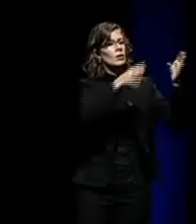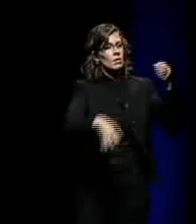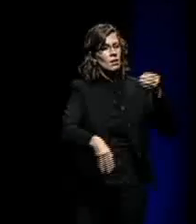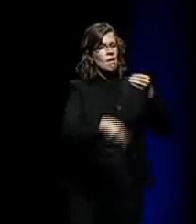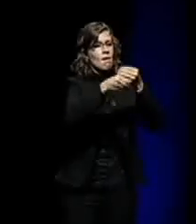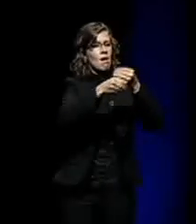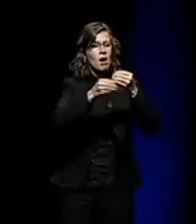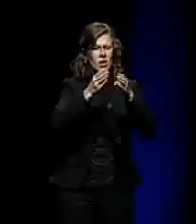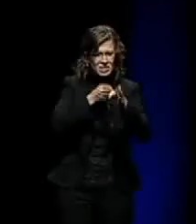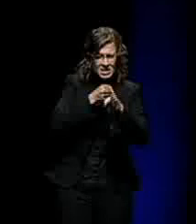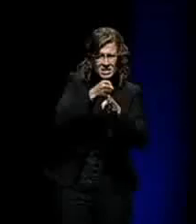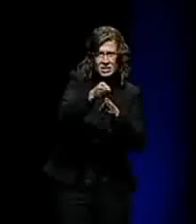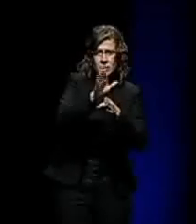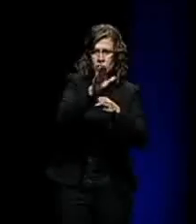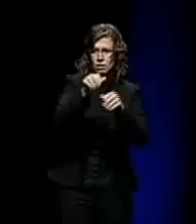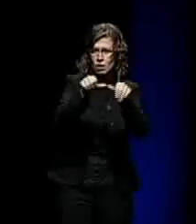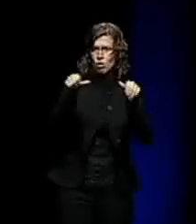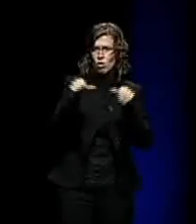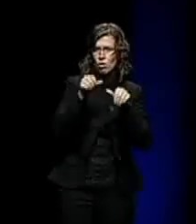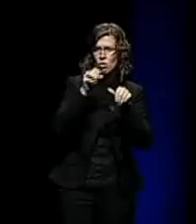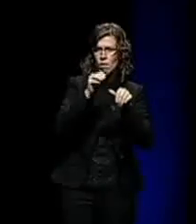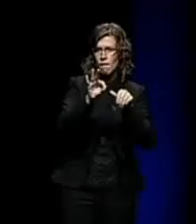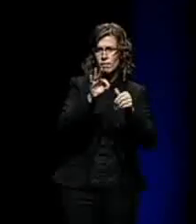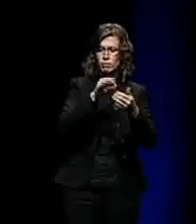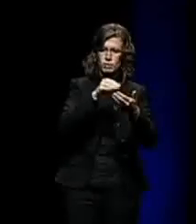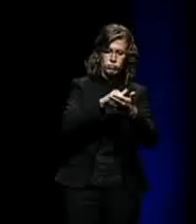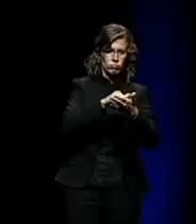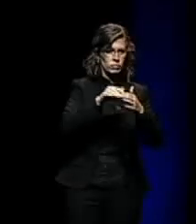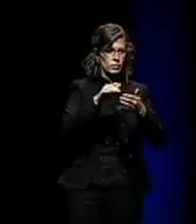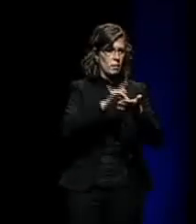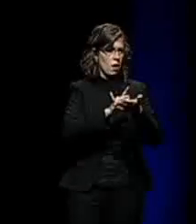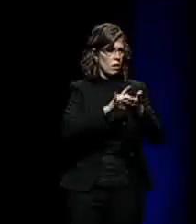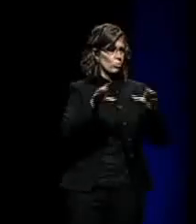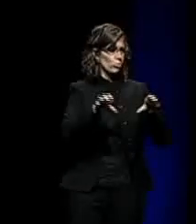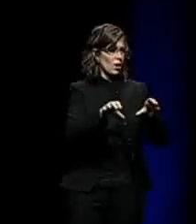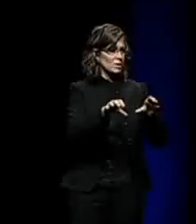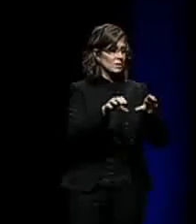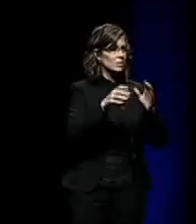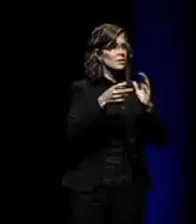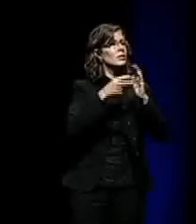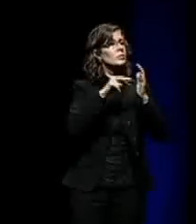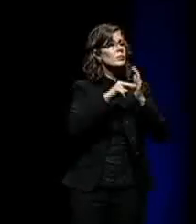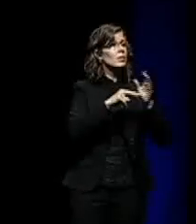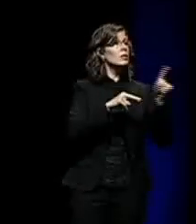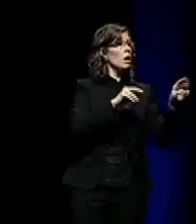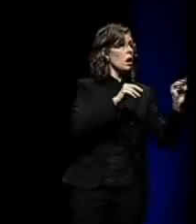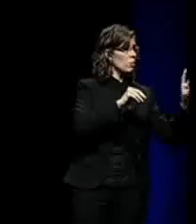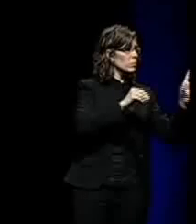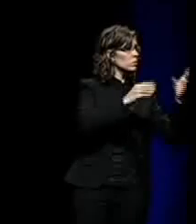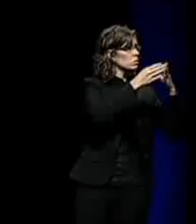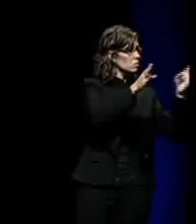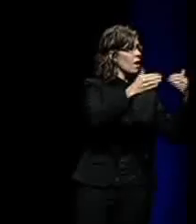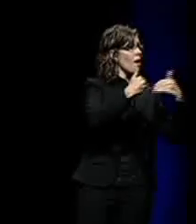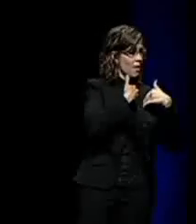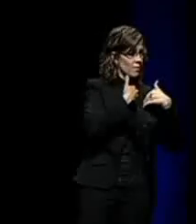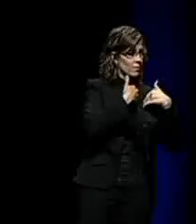and all that good stuff. So, but what it requires is additional experience. Now, again, we're not sure. Don't make any